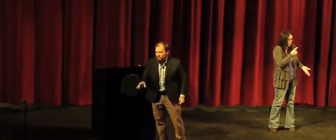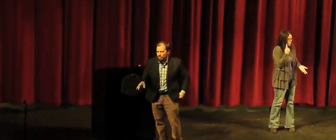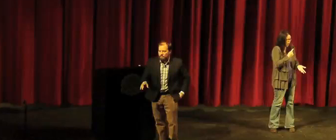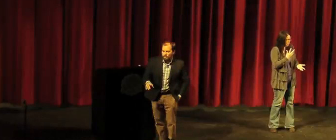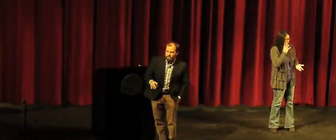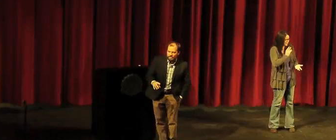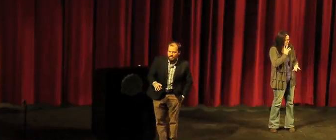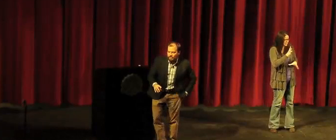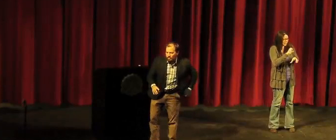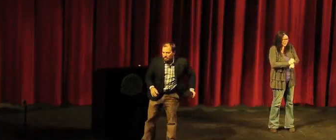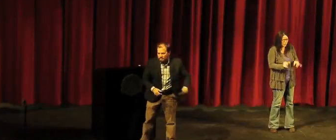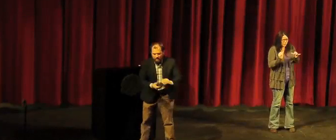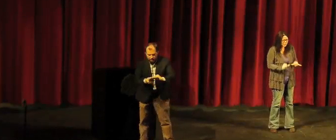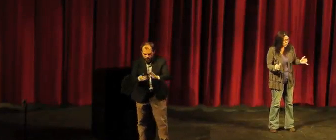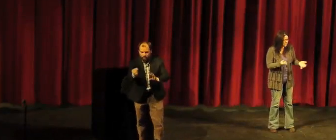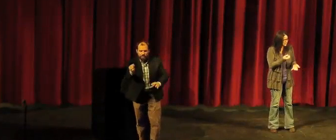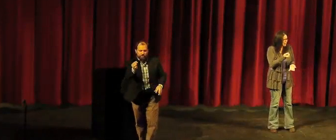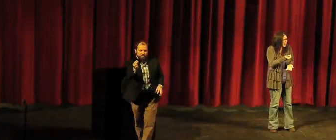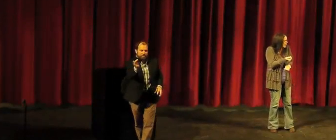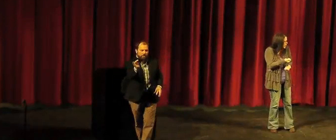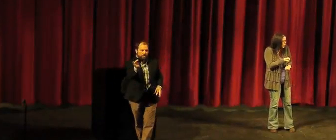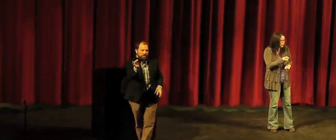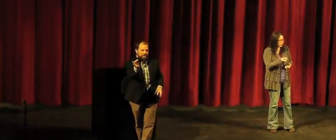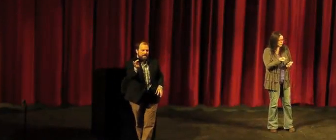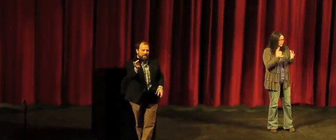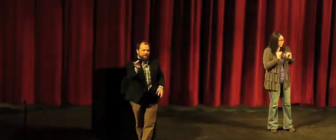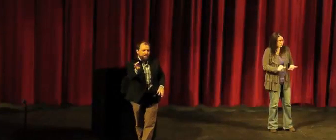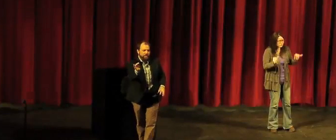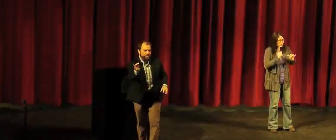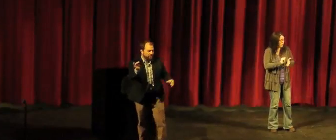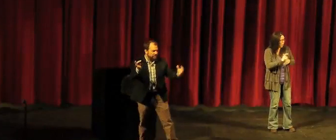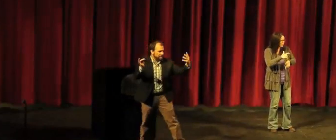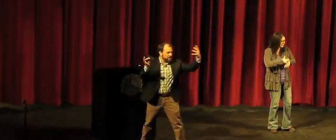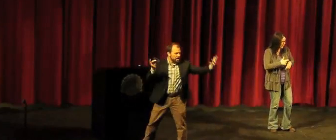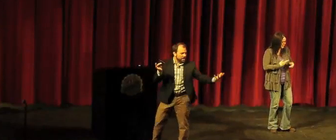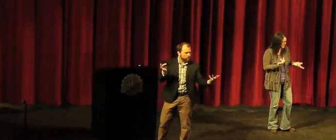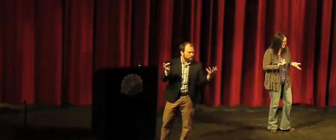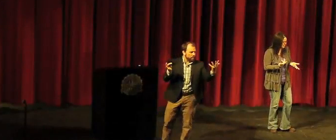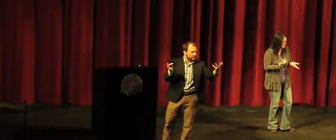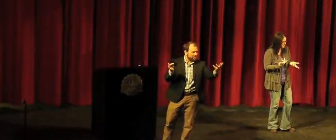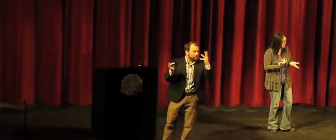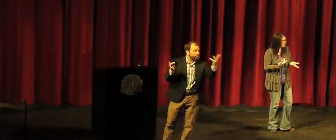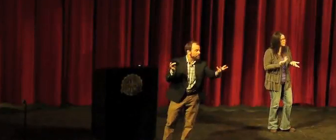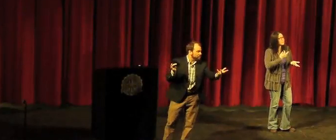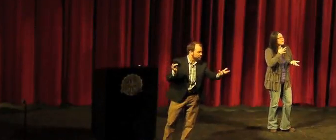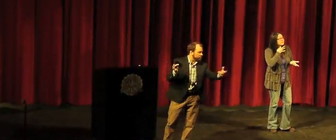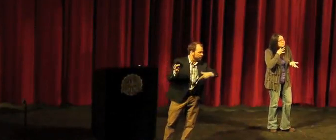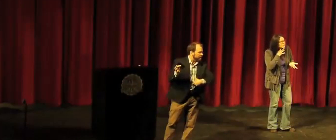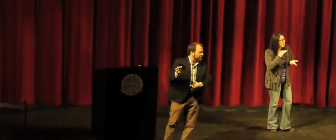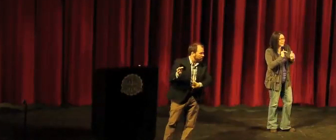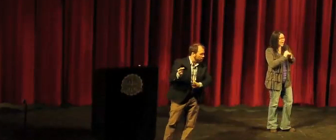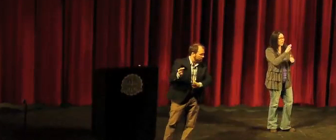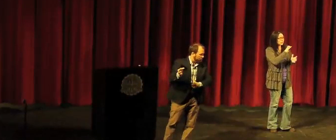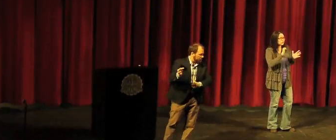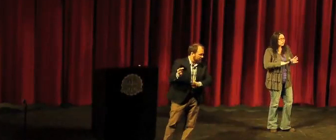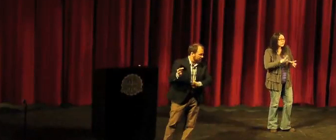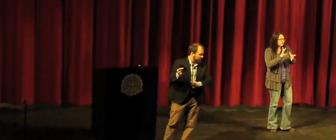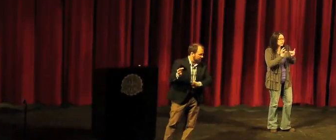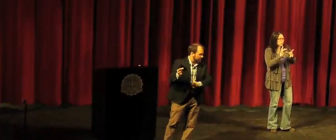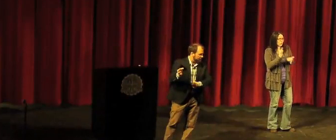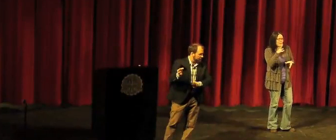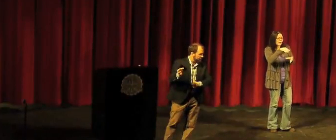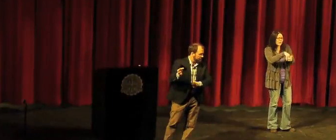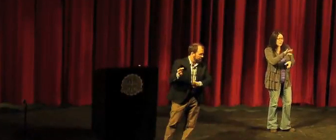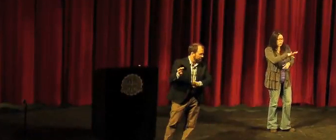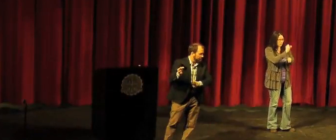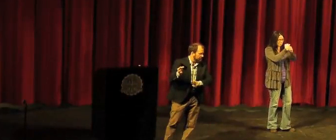time. You're immersed in little micro-liturgies all the time. The question is, in what way is the Christian story getting hold of your